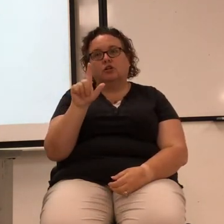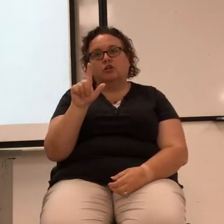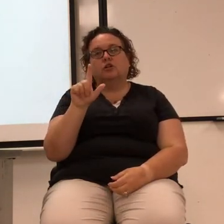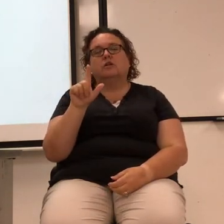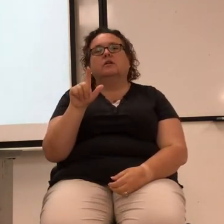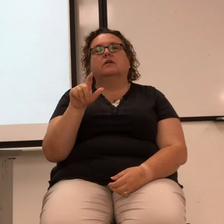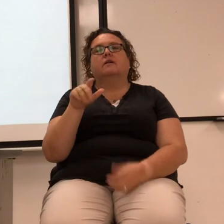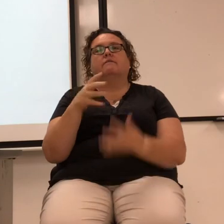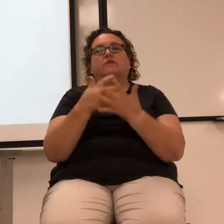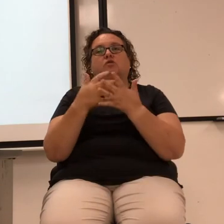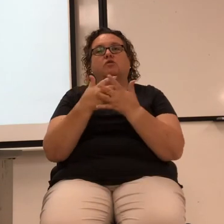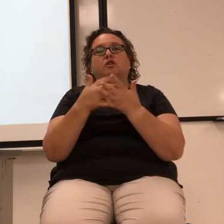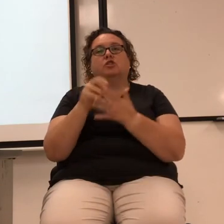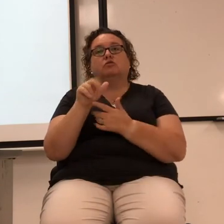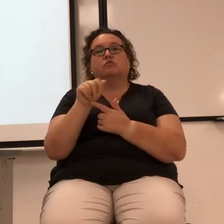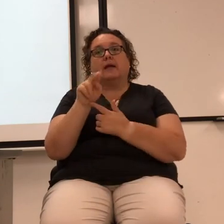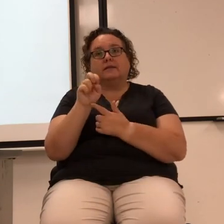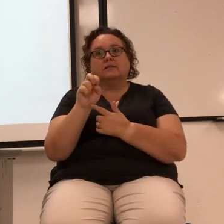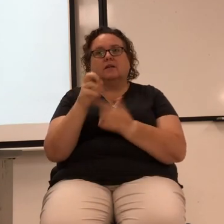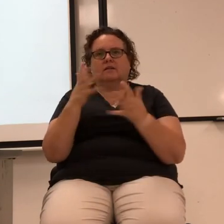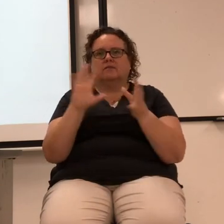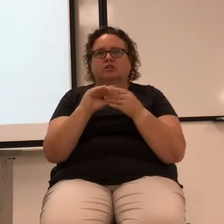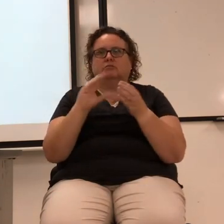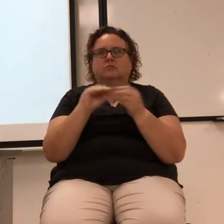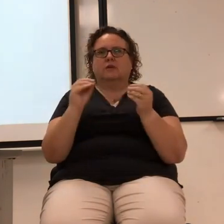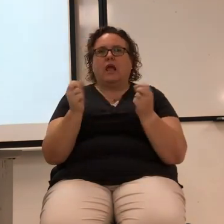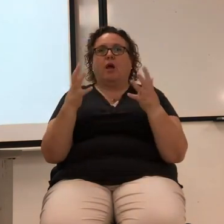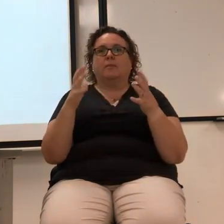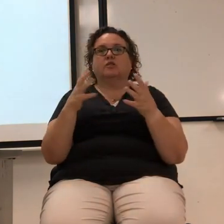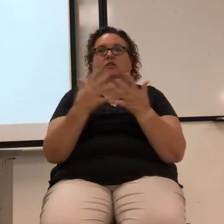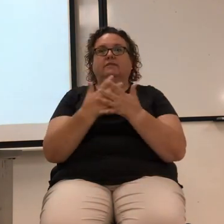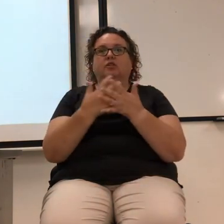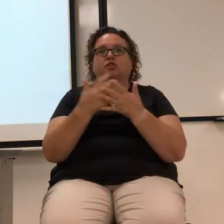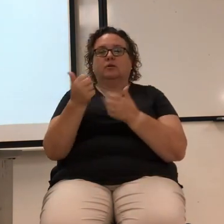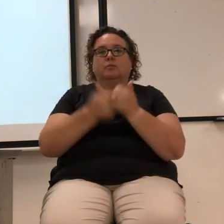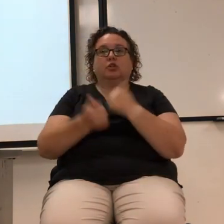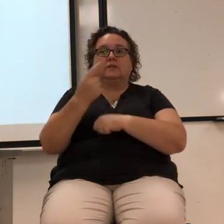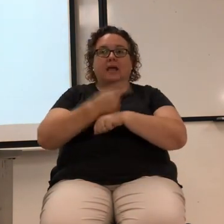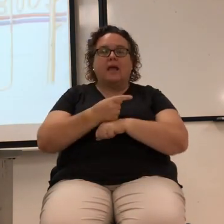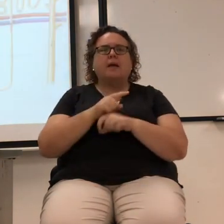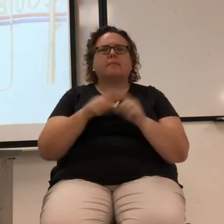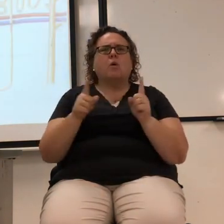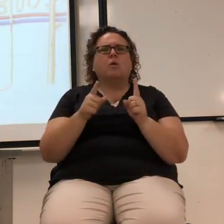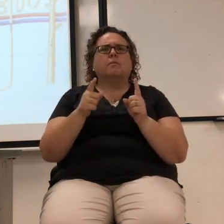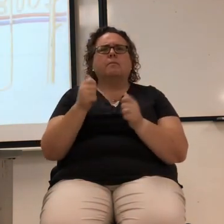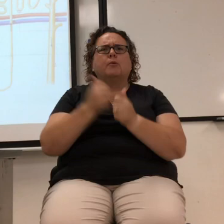filtration rate, I told you how much is filtered per day, but what's the rate per minute?